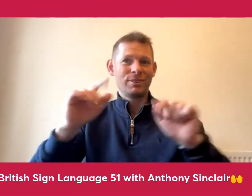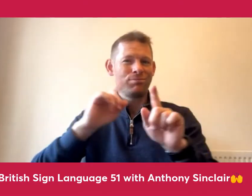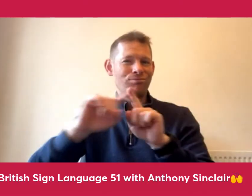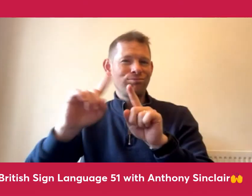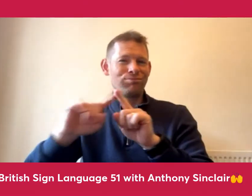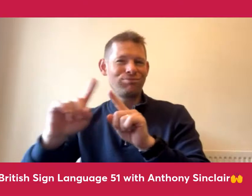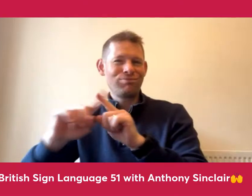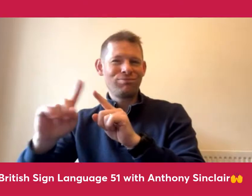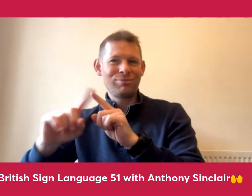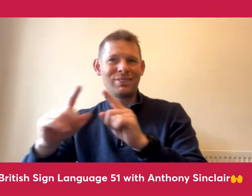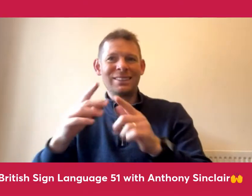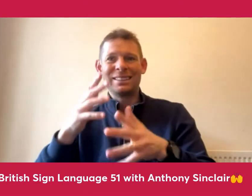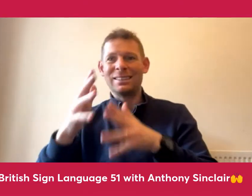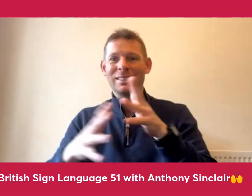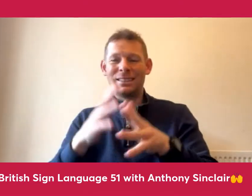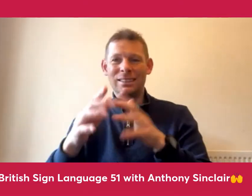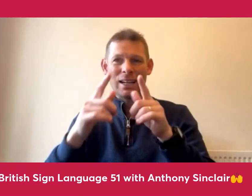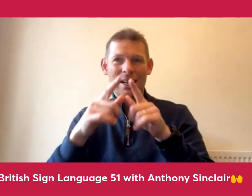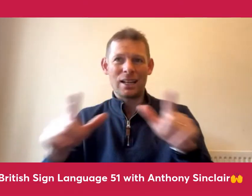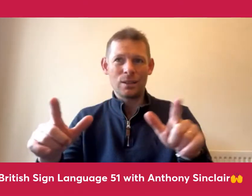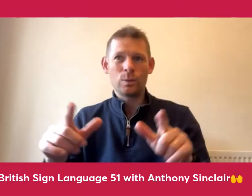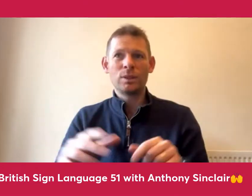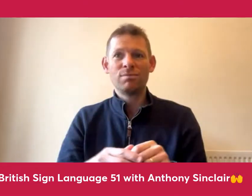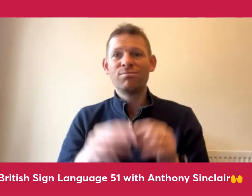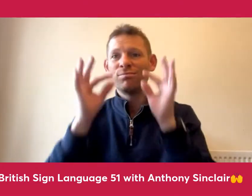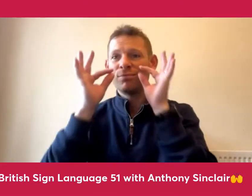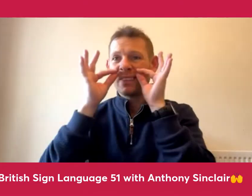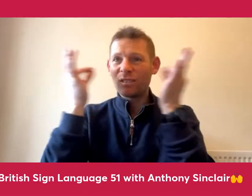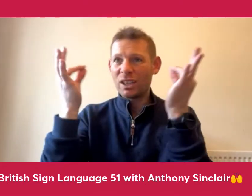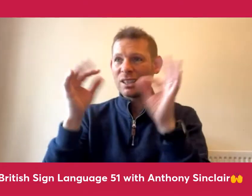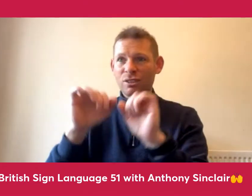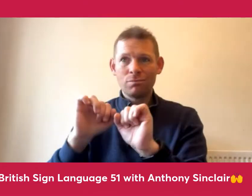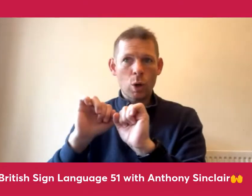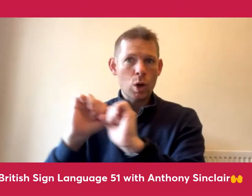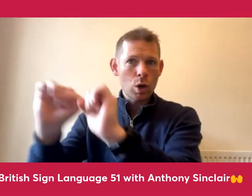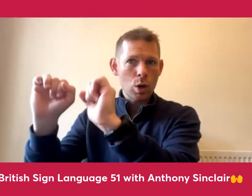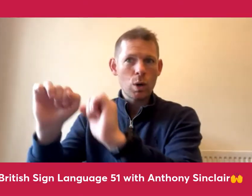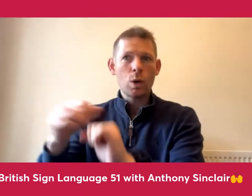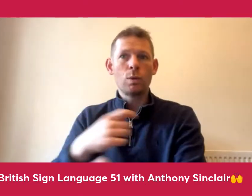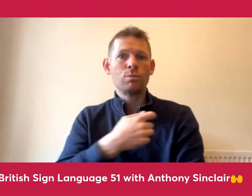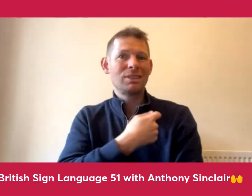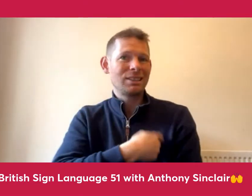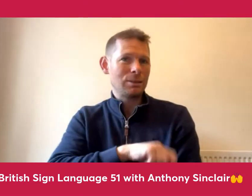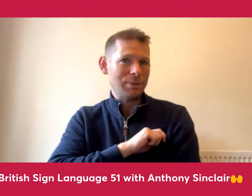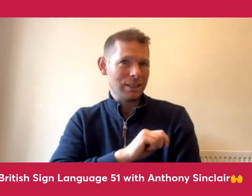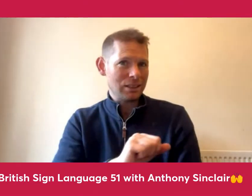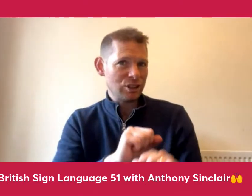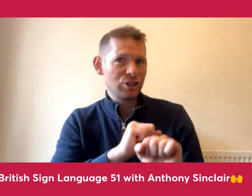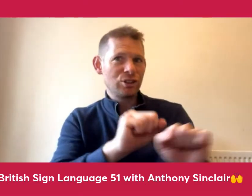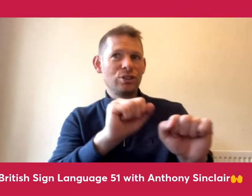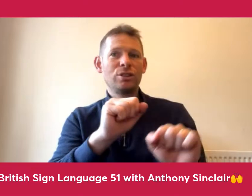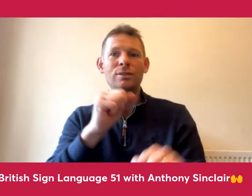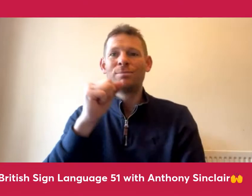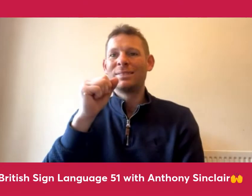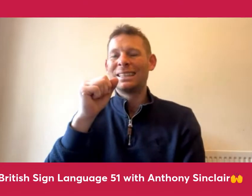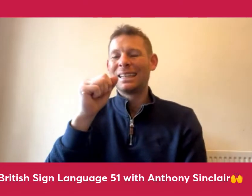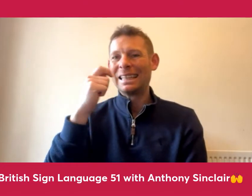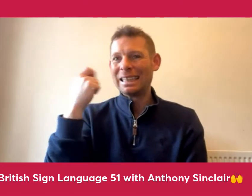world, different countries have their own sign languages, which are all different. So French will have its own sign language, Spain will have its own